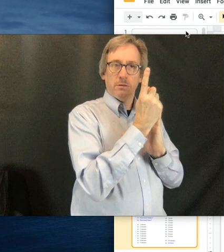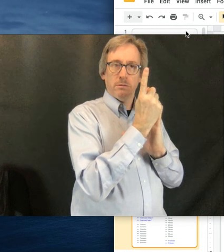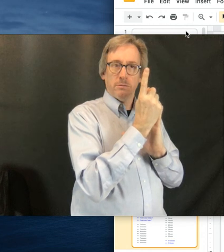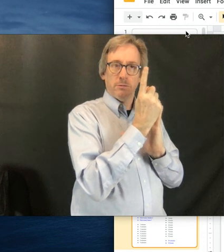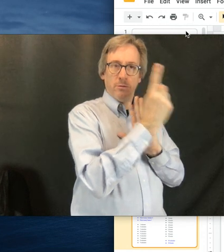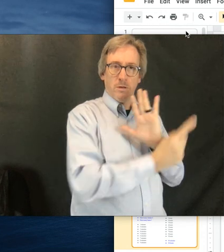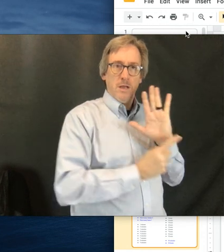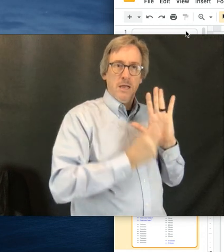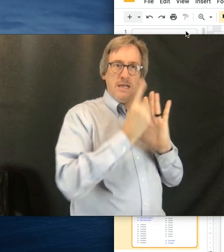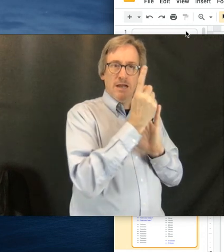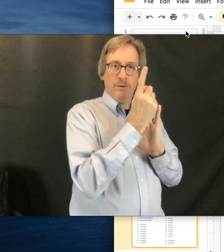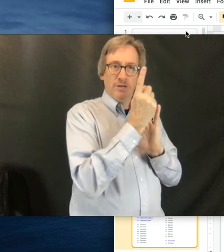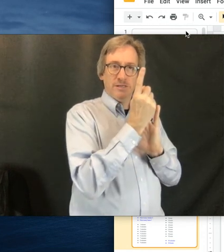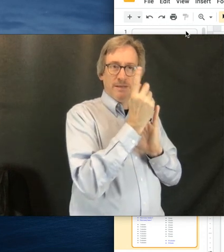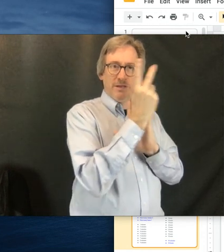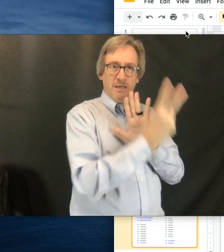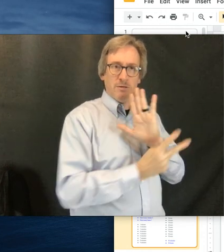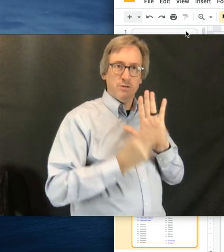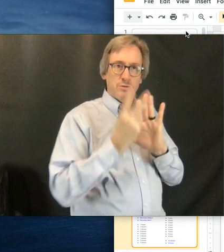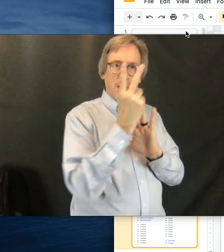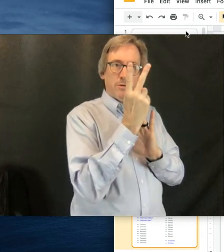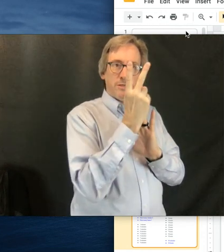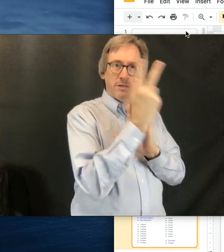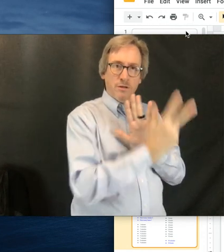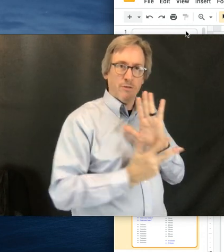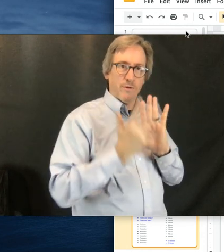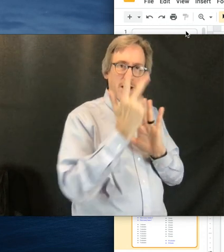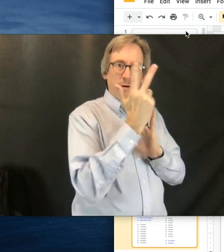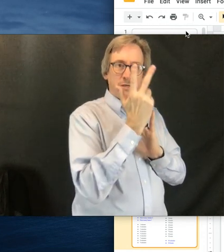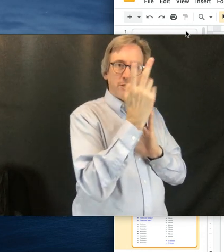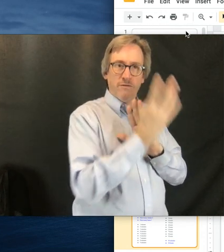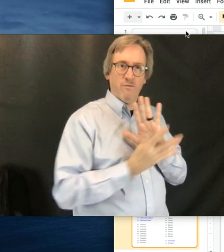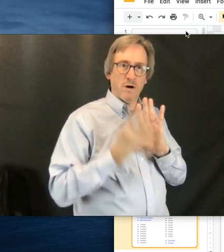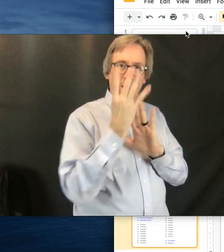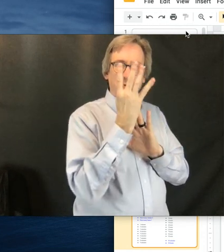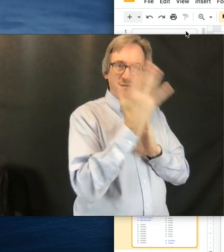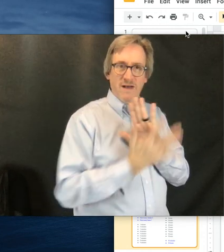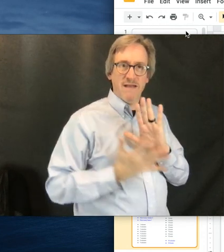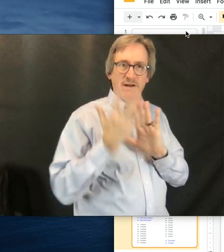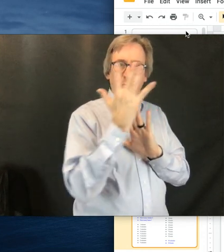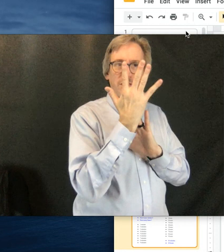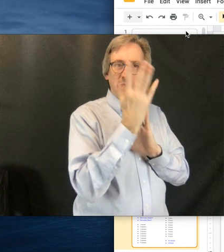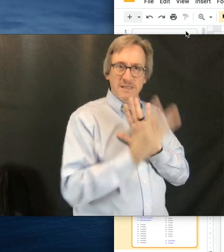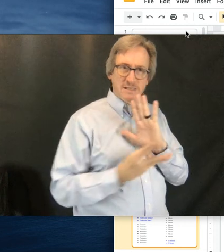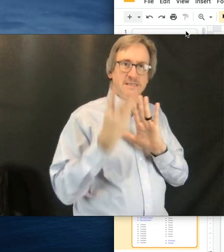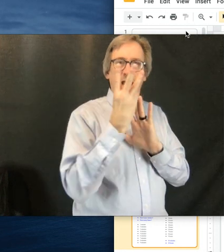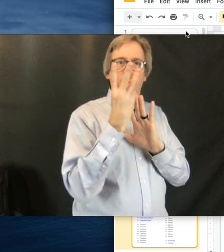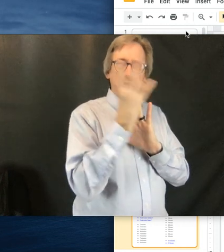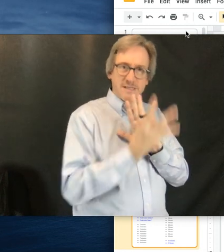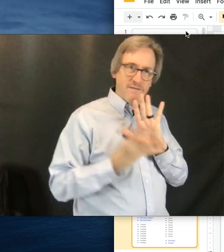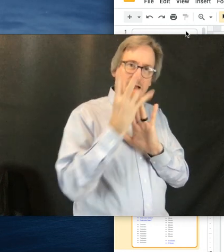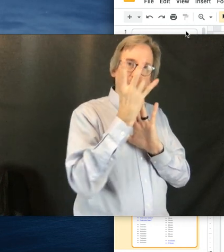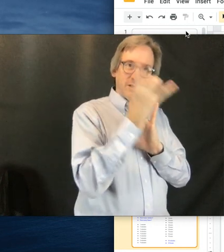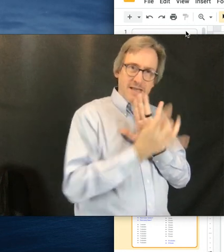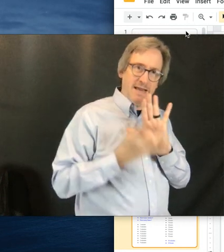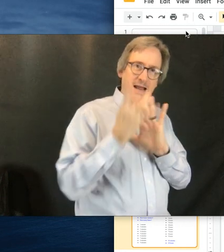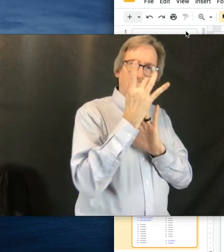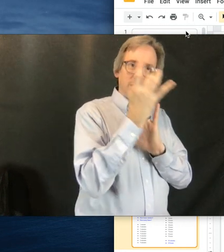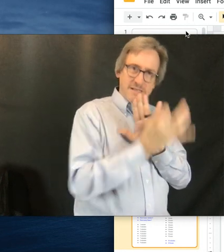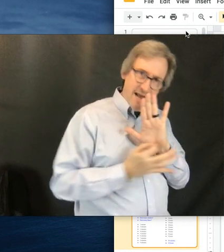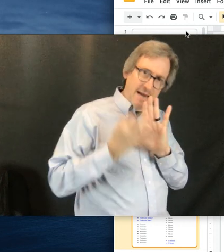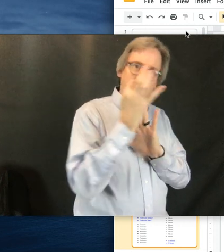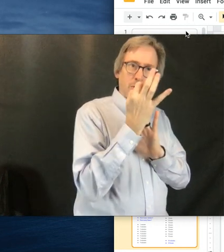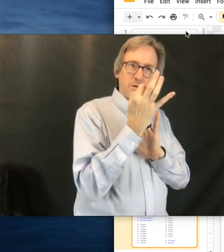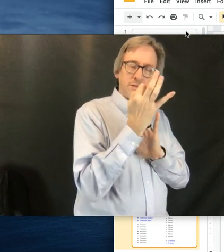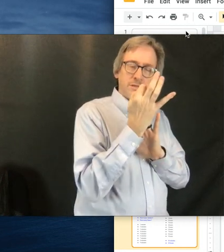hour. Now we can do the same thing, 2 hours, 3 hours, 4 hours, 5 hours, 6 hours, 7 hours, 8